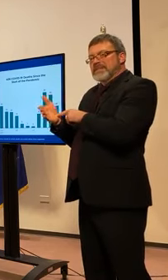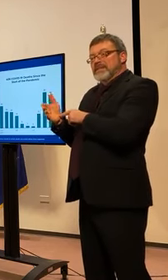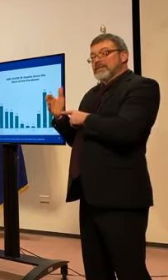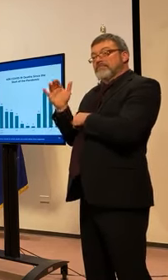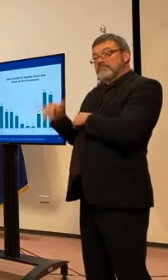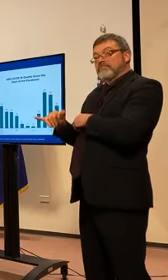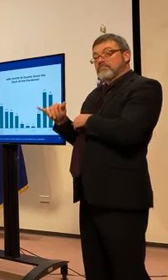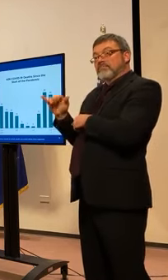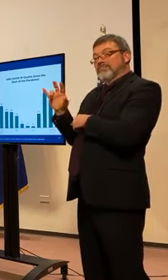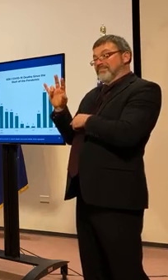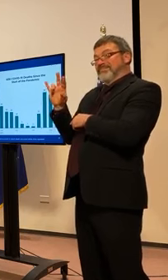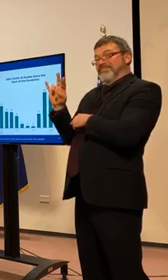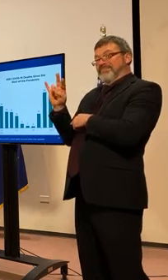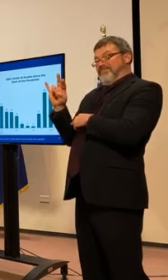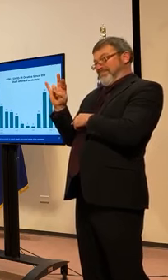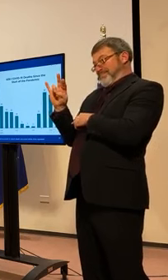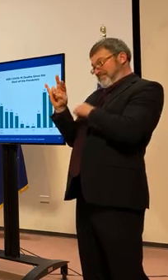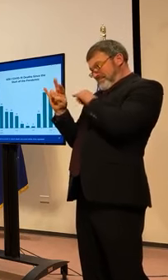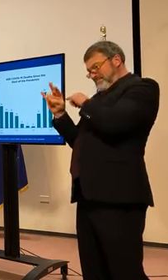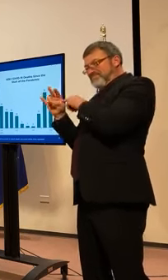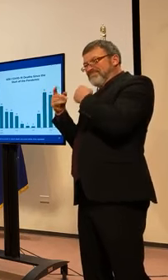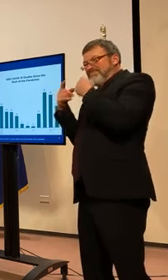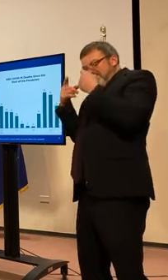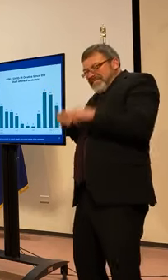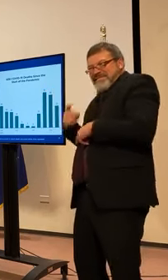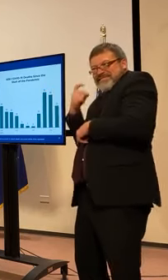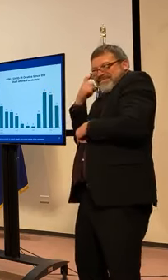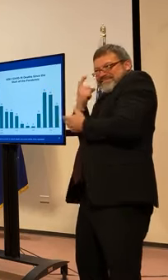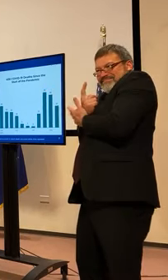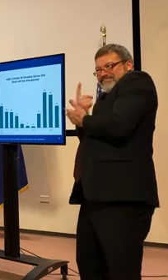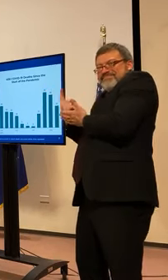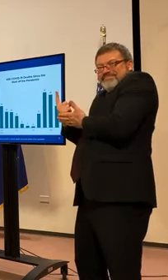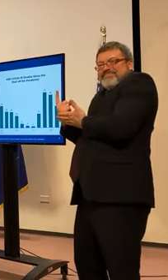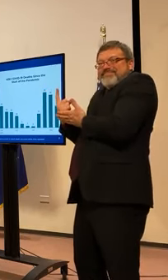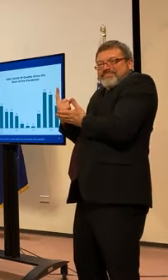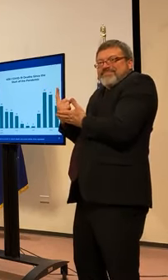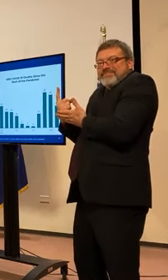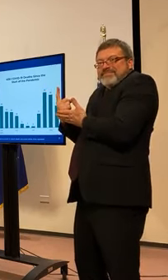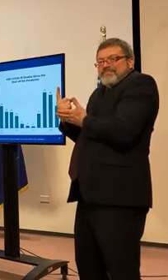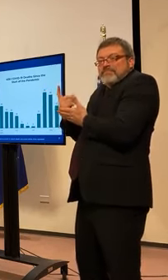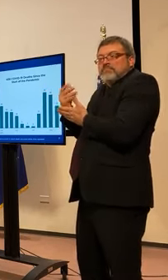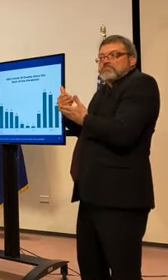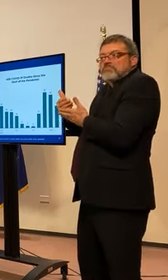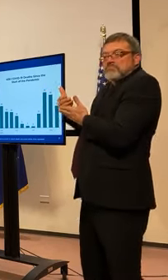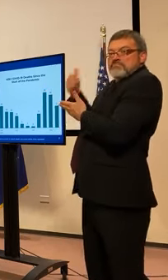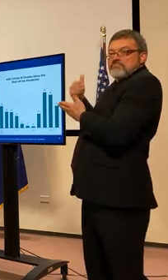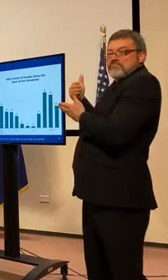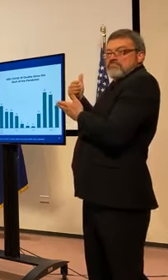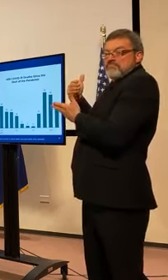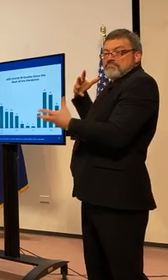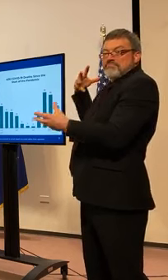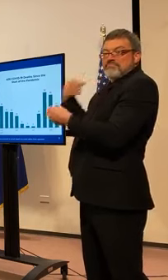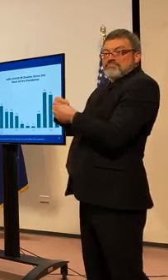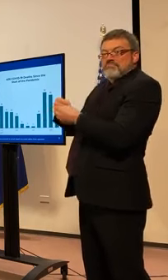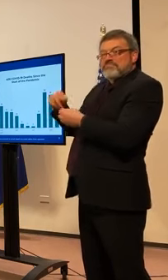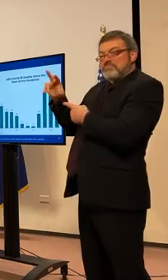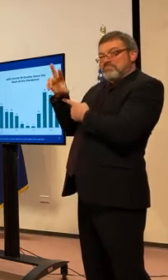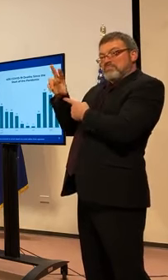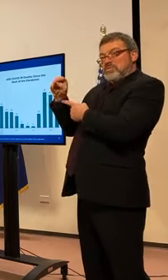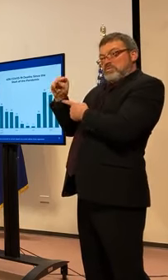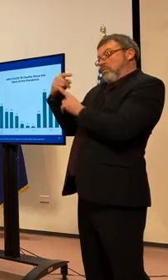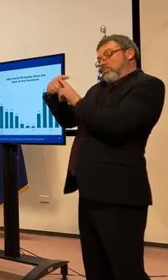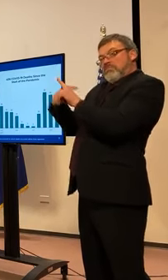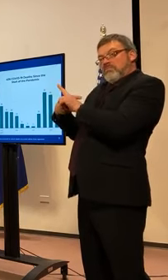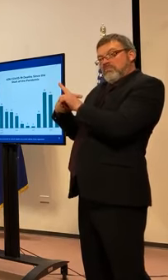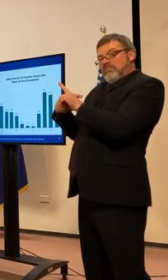last 7 days, four of which were from a previous week. But that does move our number up to 30 deaths for the month of